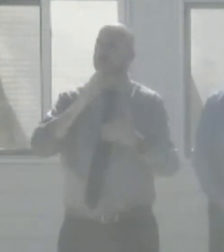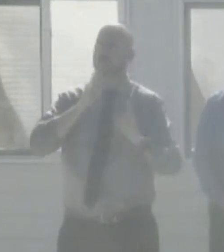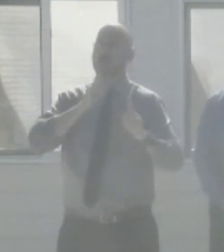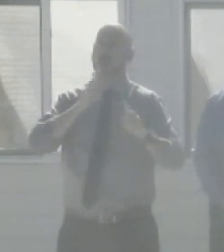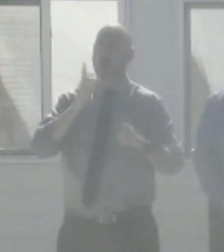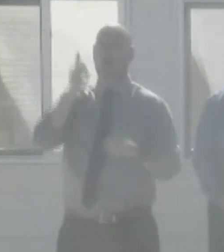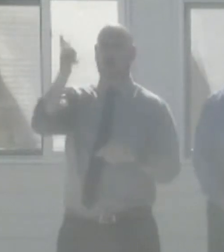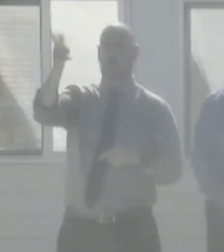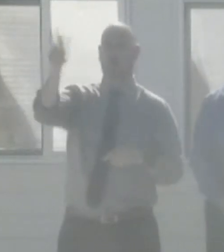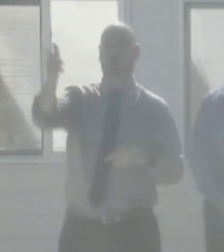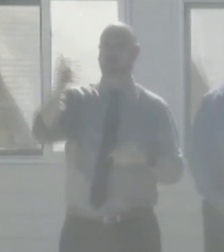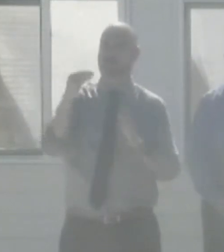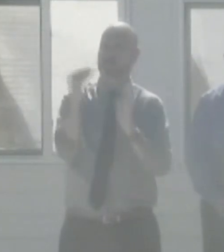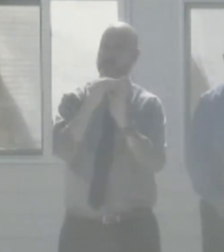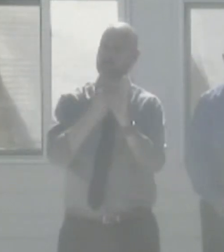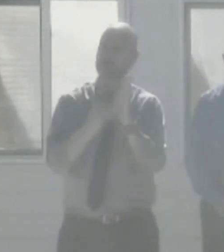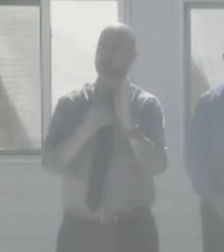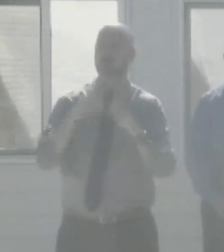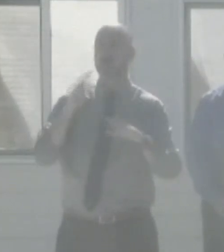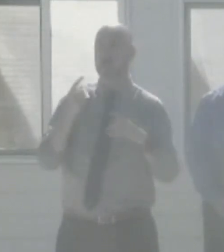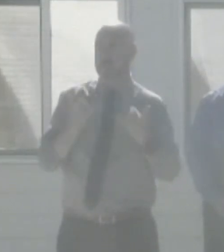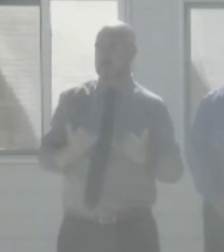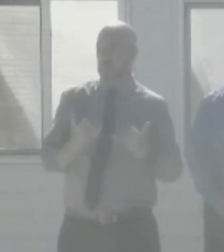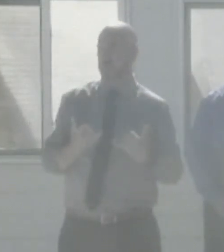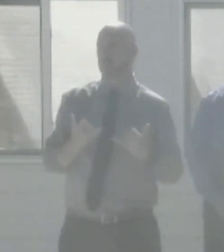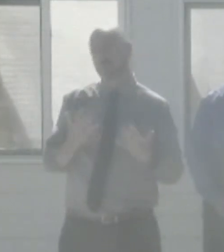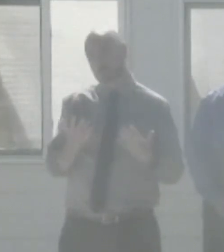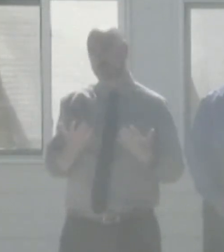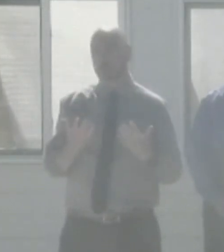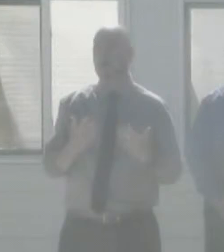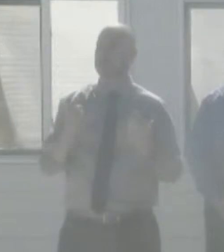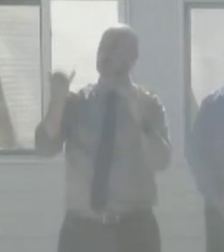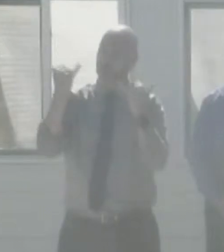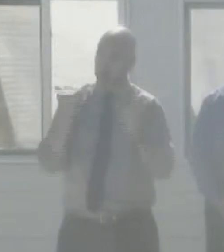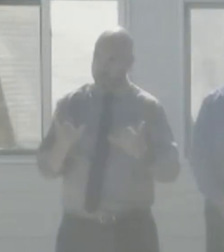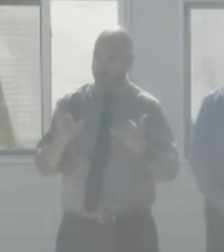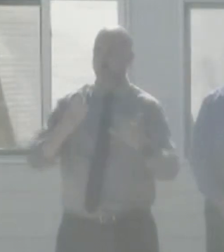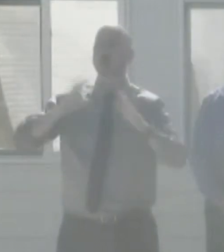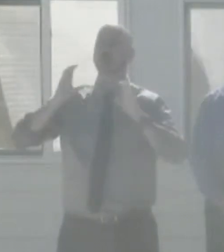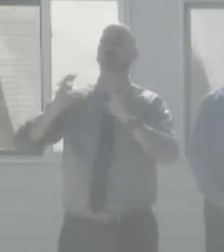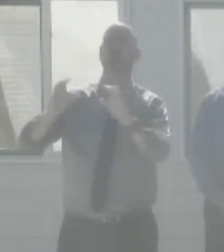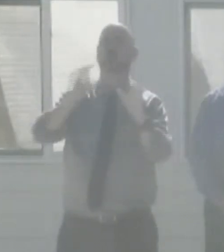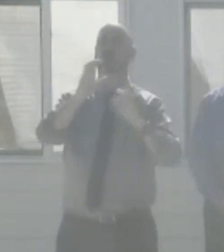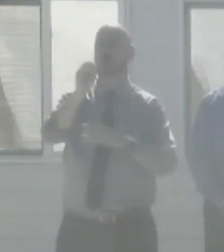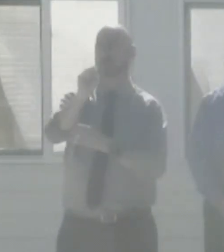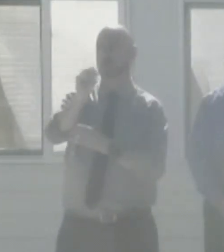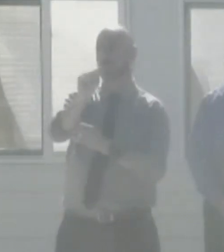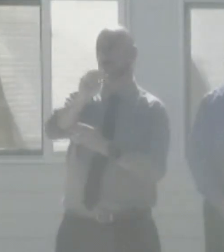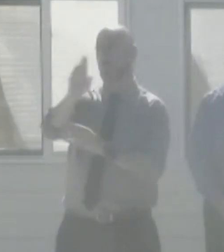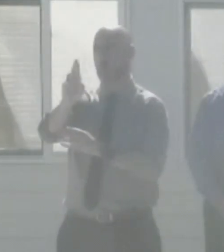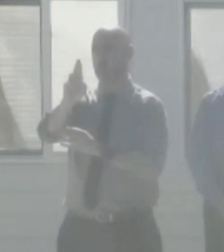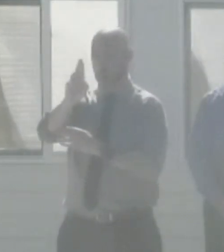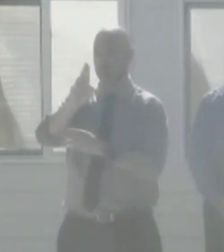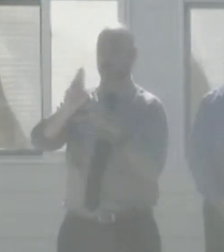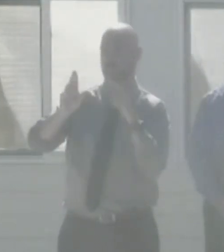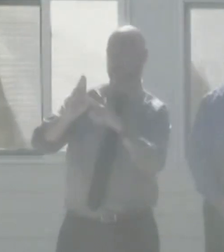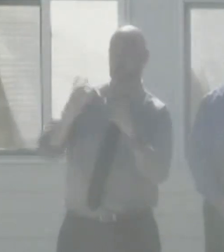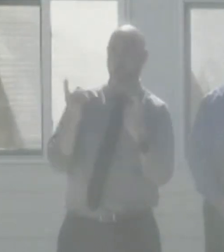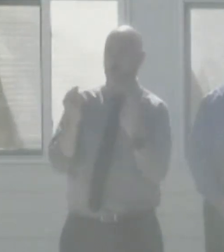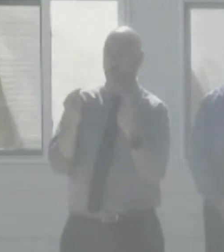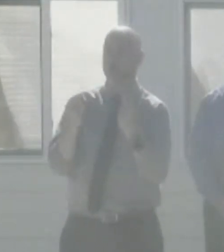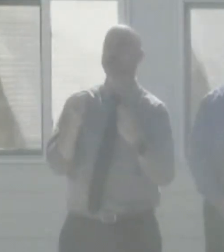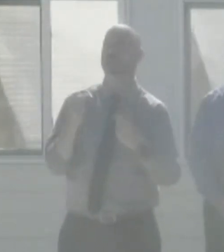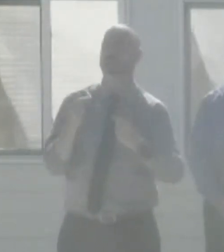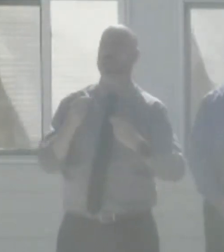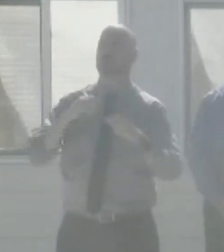supporting search and rescue operations. As of this afternoon, at least 340 individuals and 49 pets have